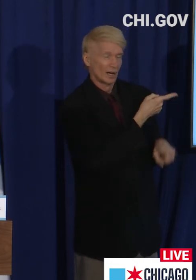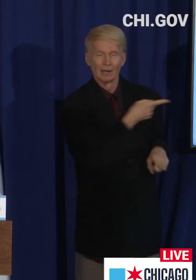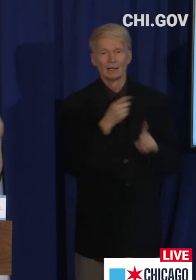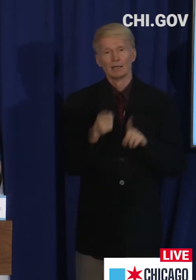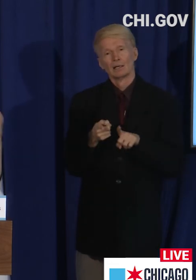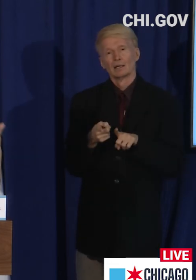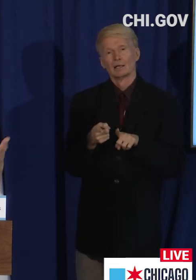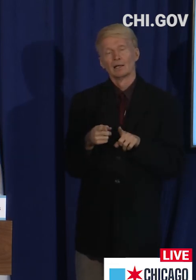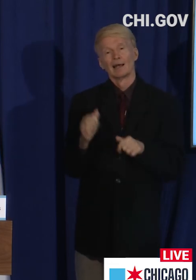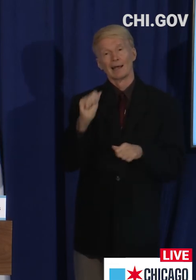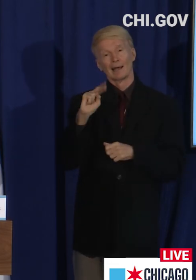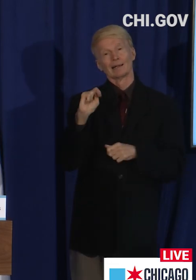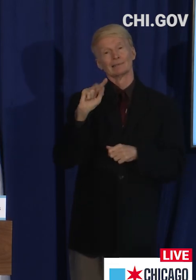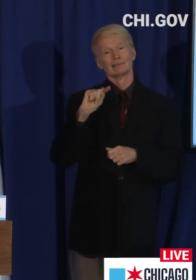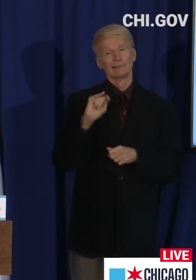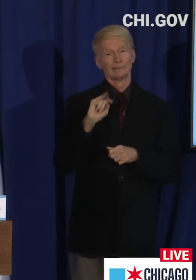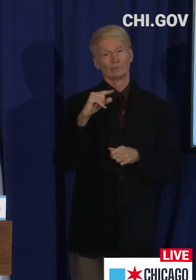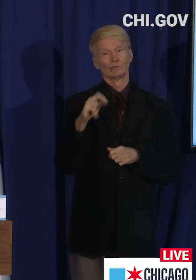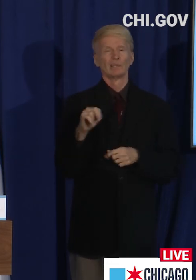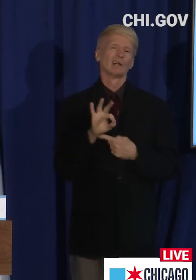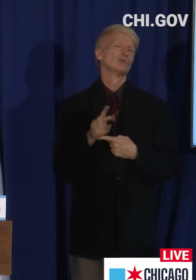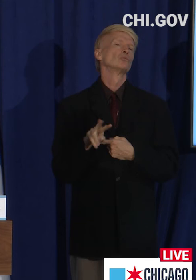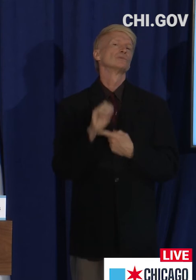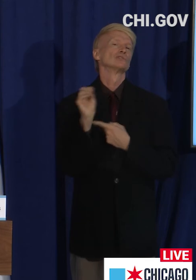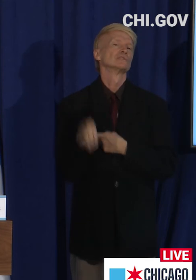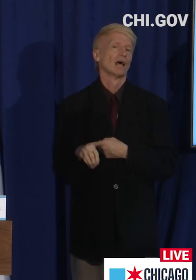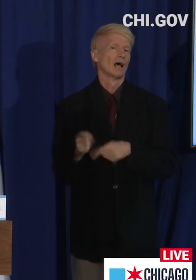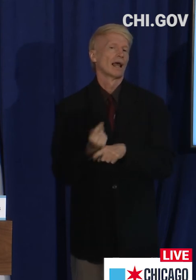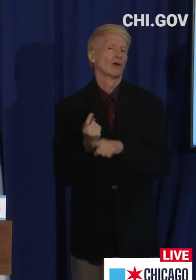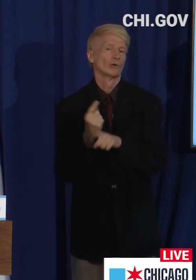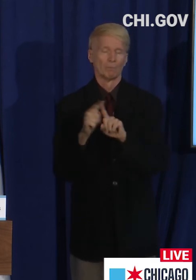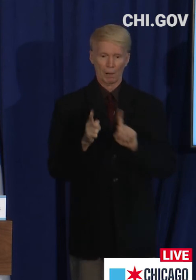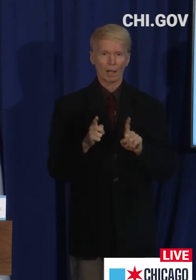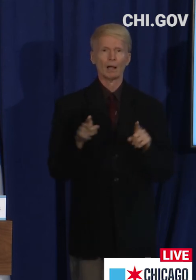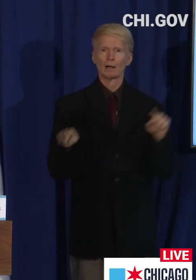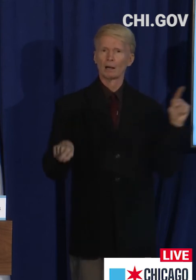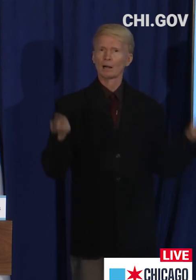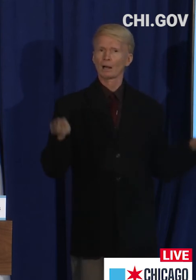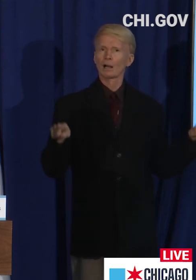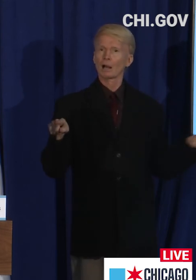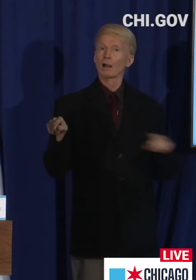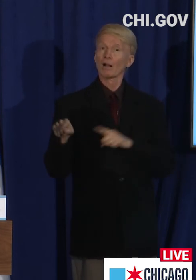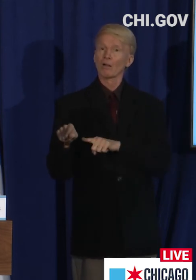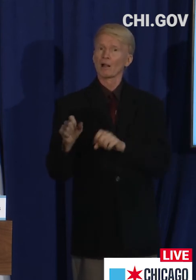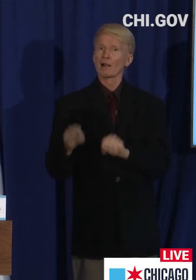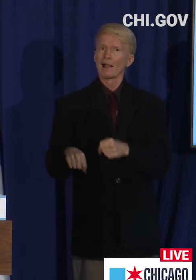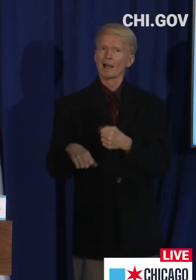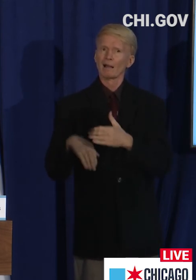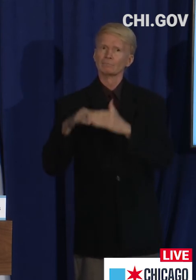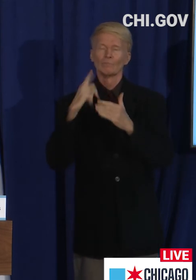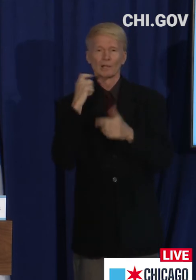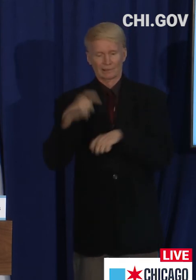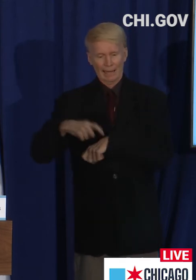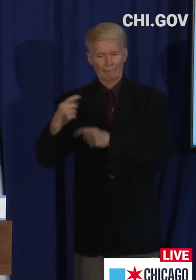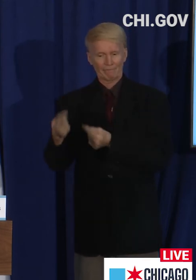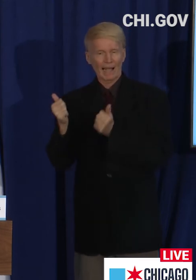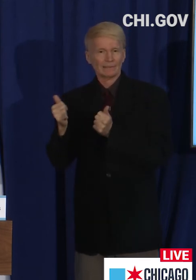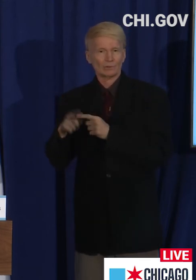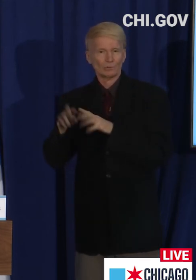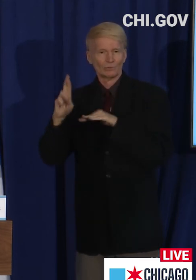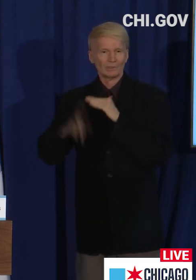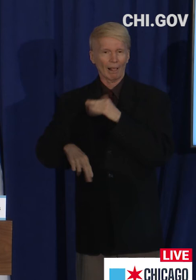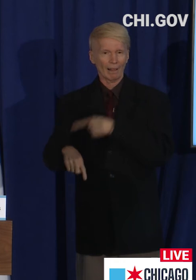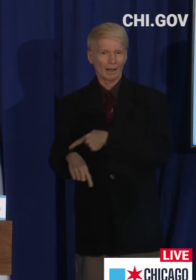to 92% accurate, depending the use. But they have real potential because the turnaround time can be fast. So what do you think we did with